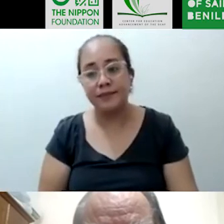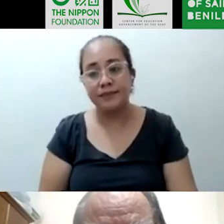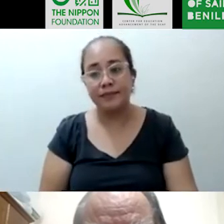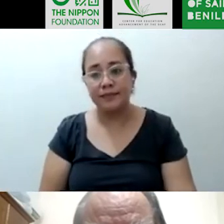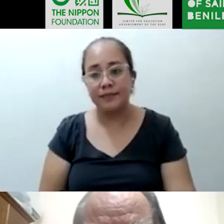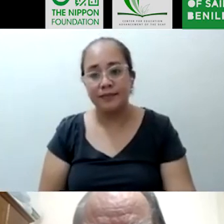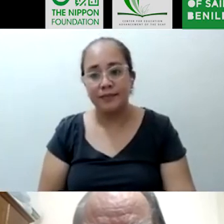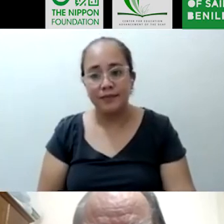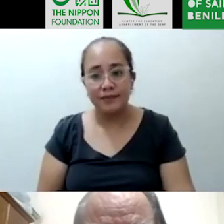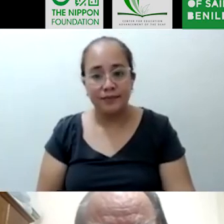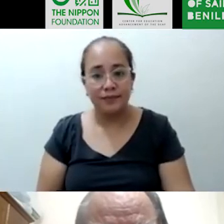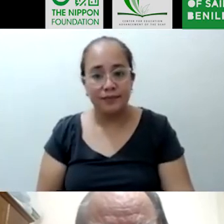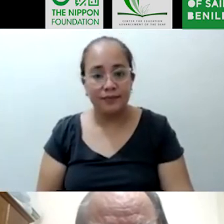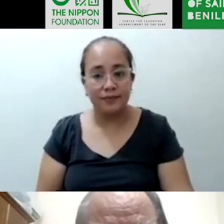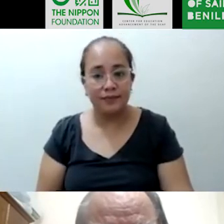Mine is the same.